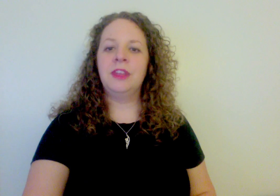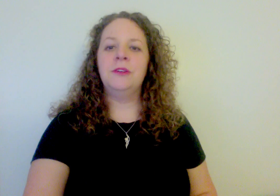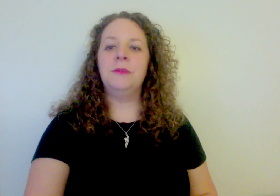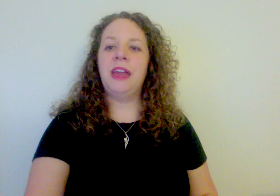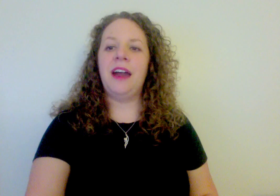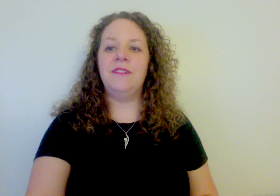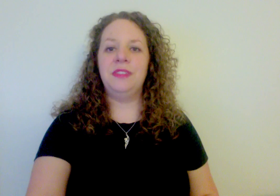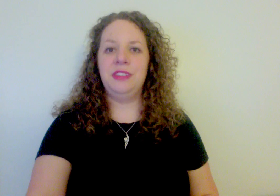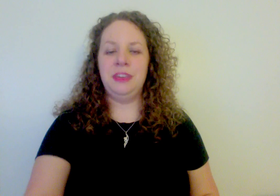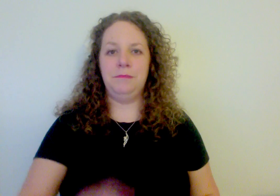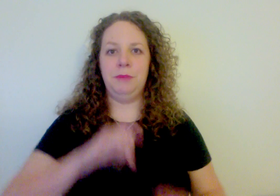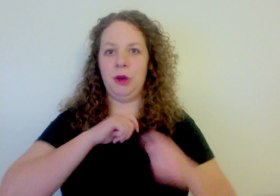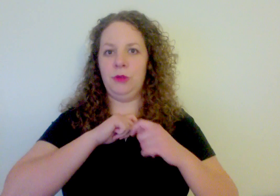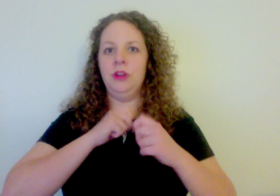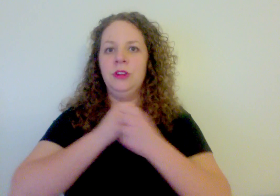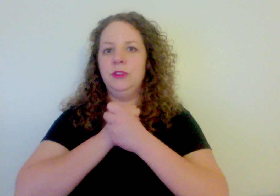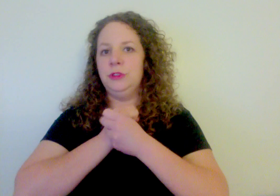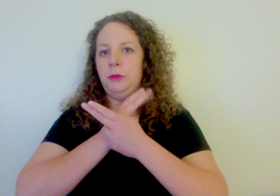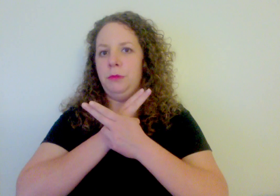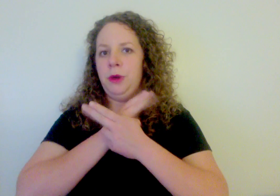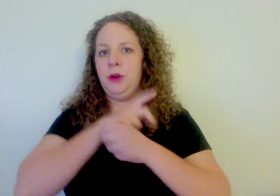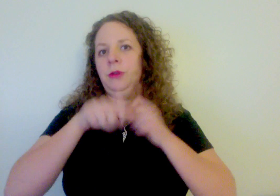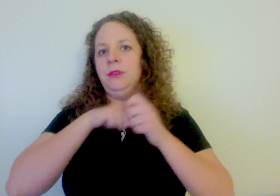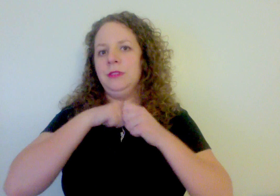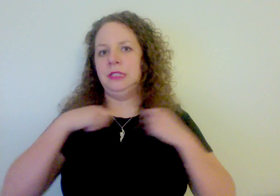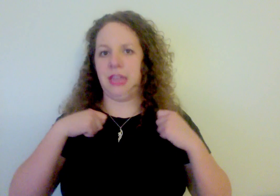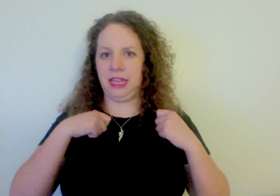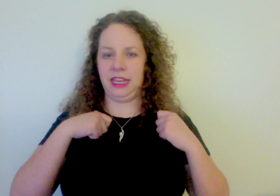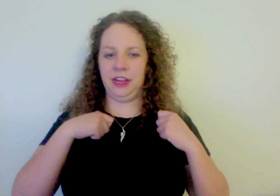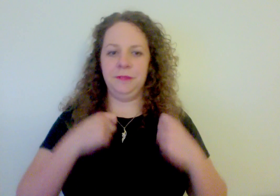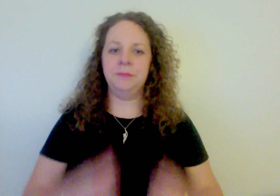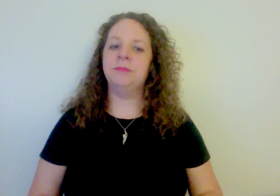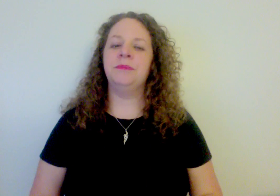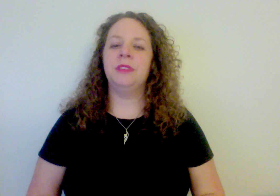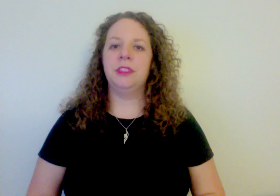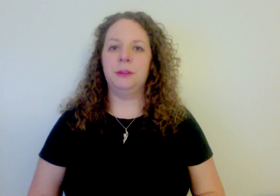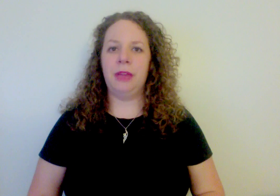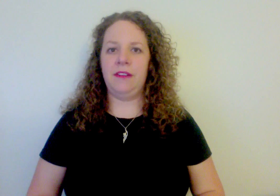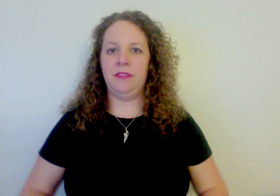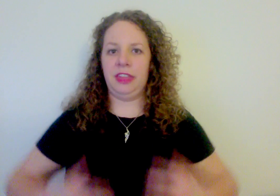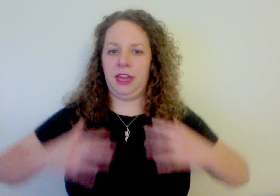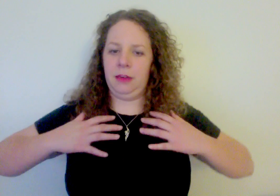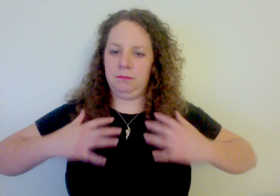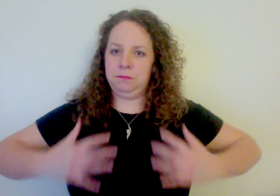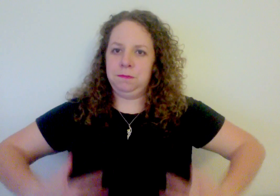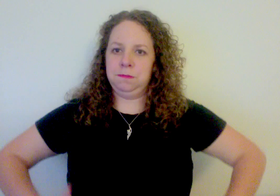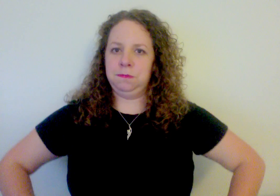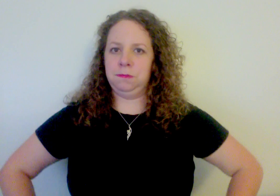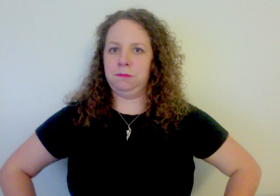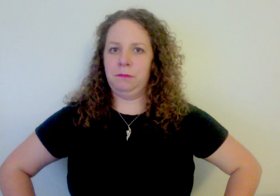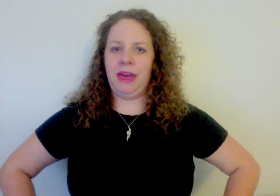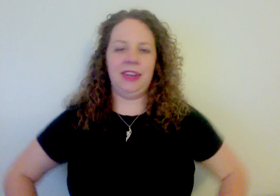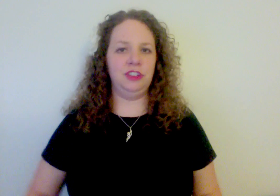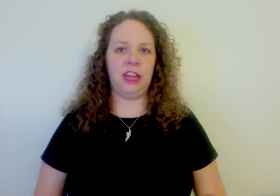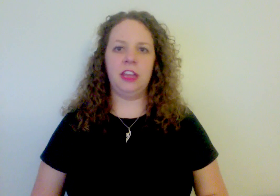We have the bow. So bow tied here. Then we have like a padded jacket. You can